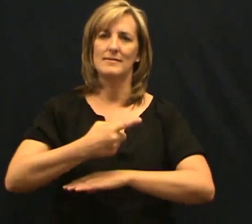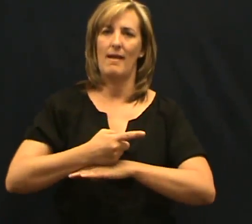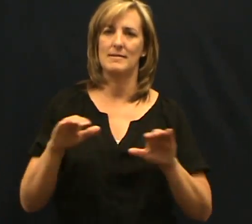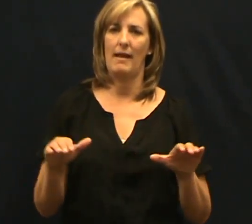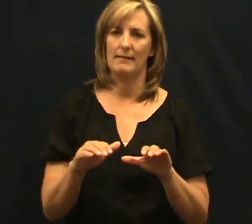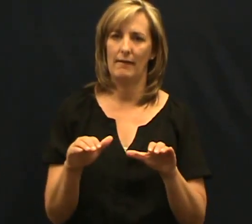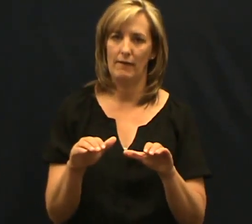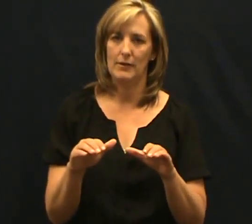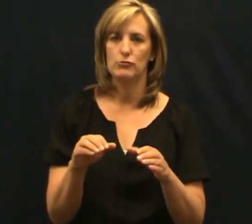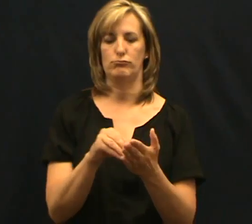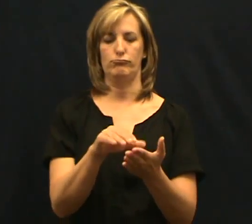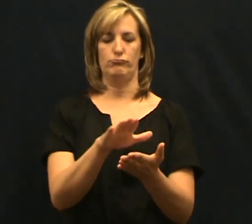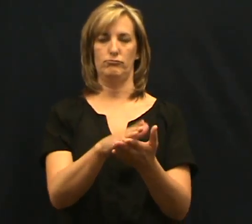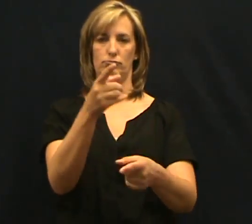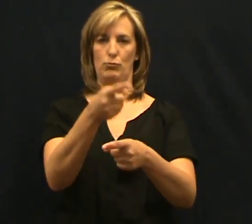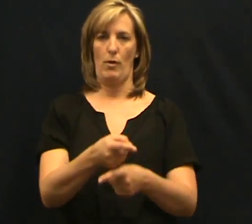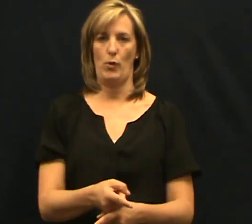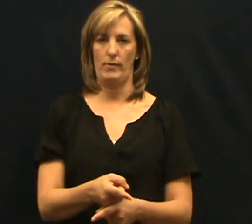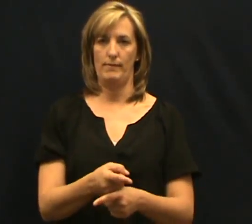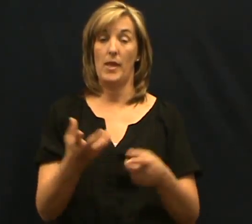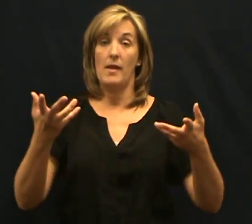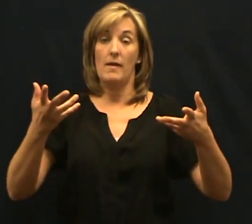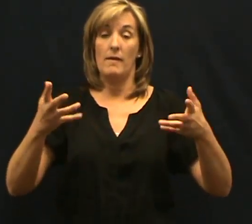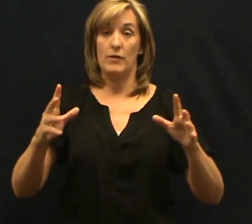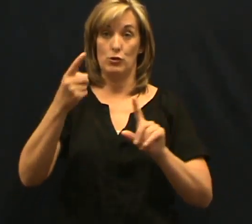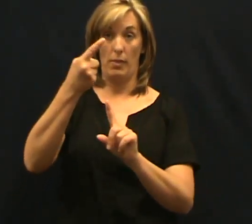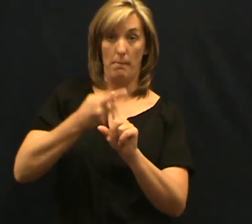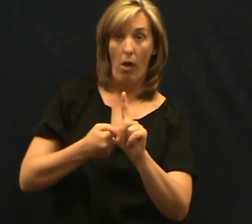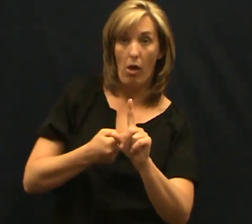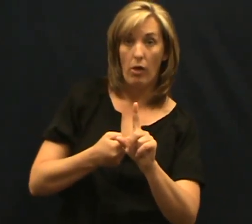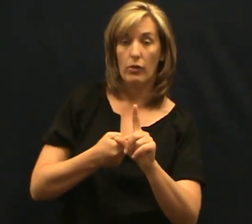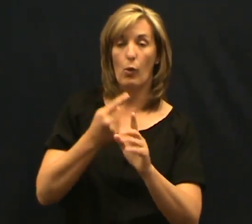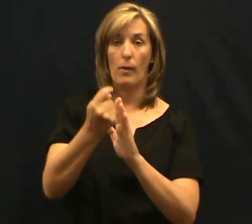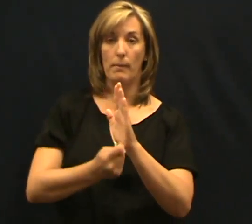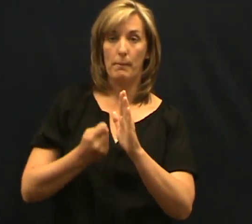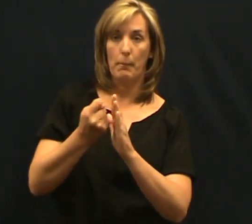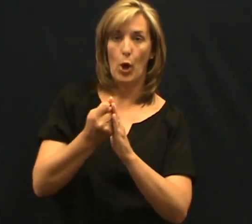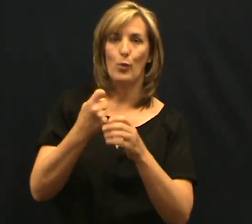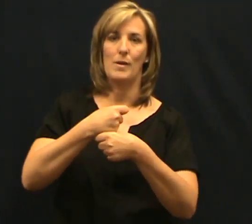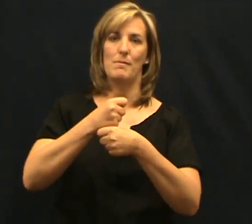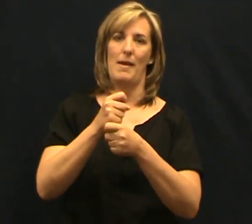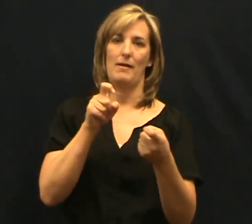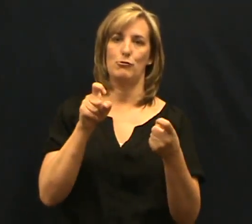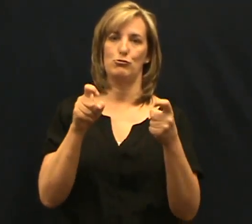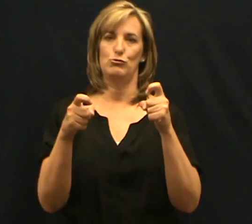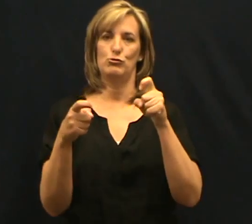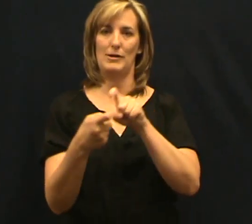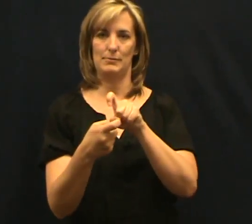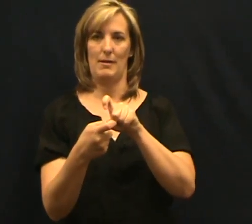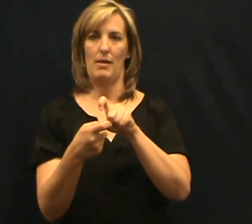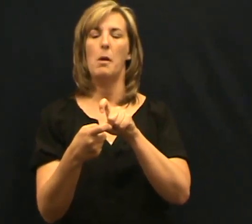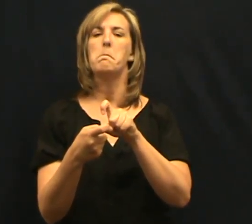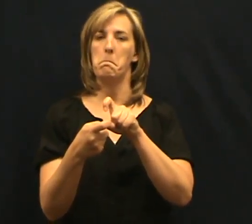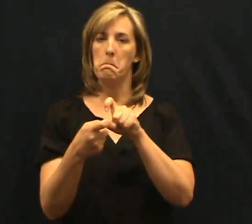of the month, or the end of the period, we make the adjustments. And to do that, we do adjusting journal entries. And